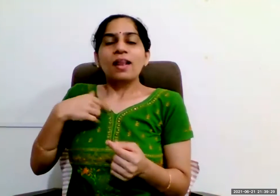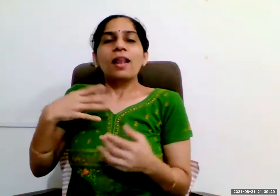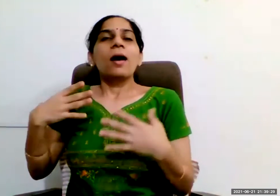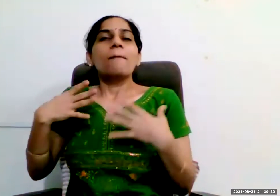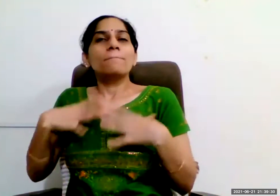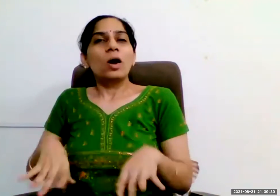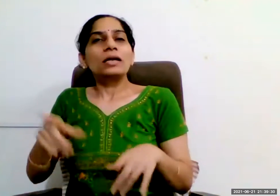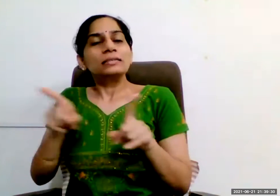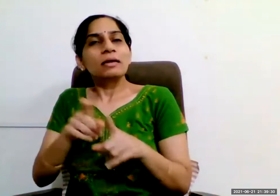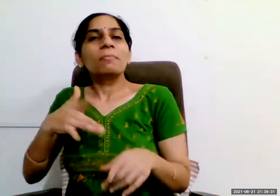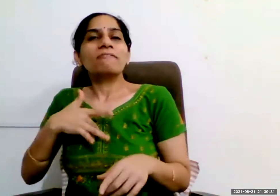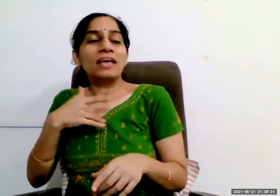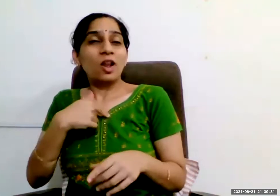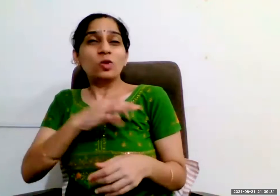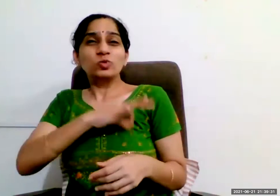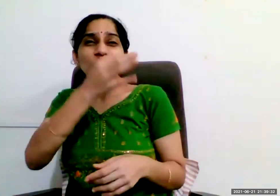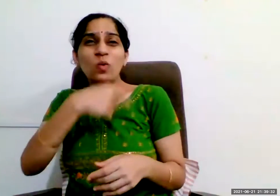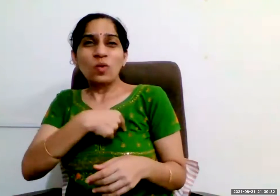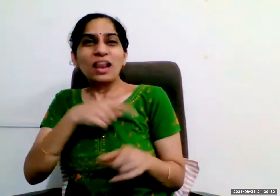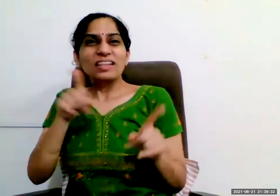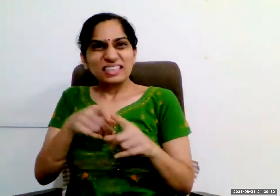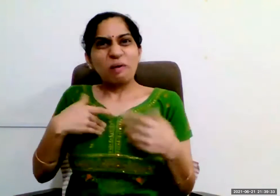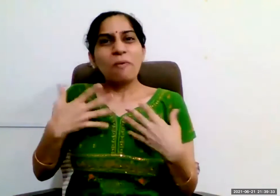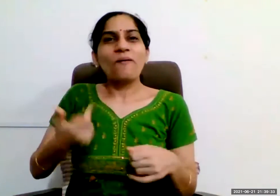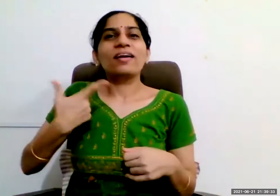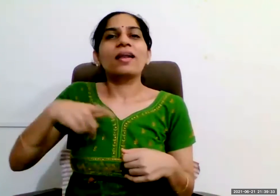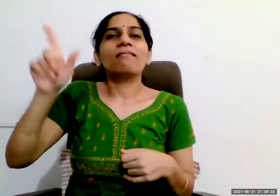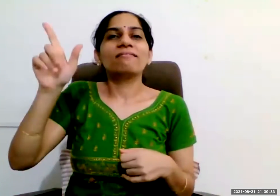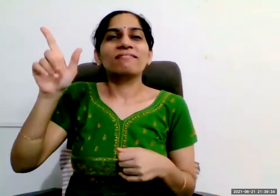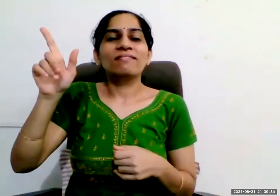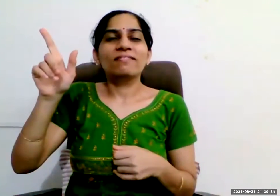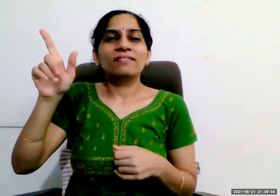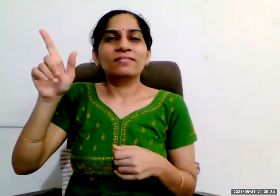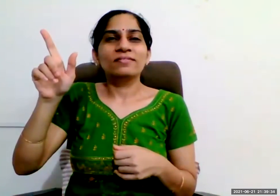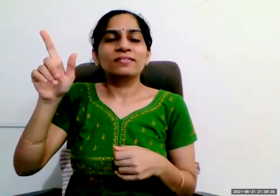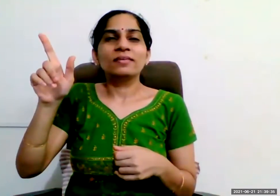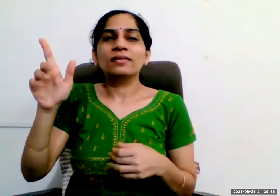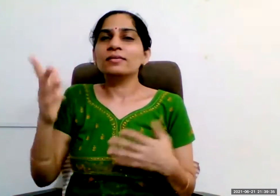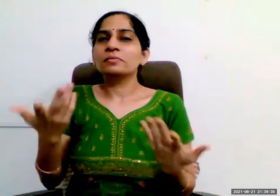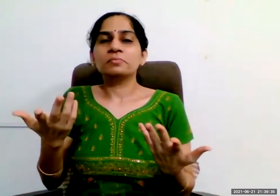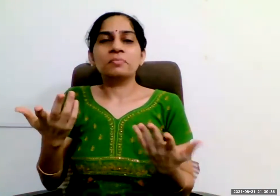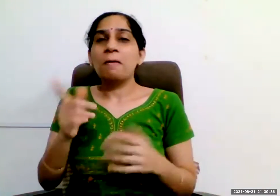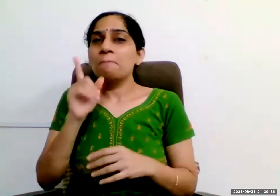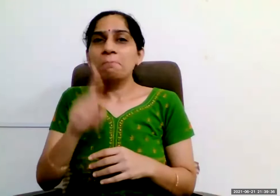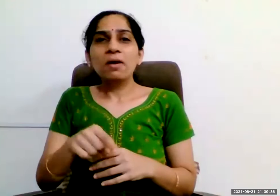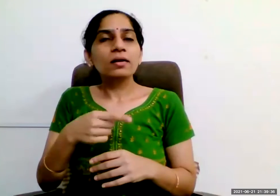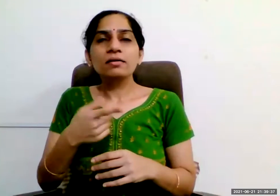But the combination is not good. The combination, we are a permanent soul, we are an eternal soul who is